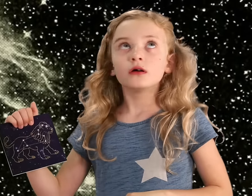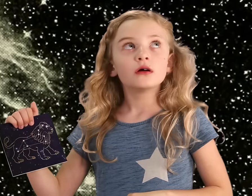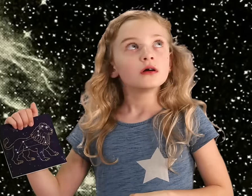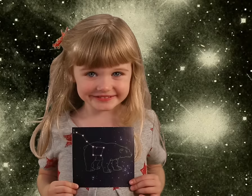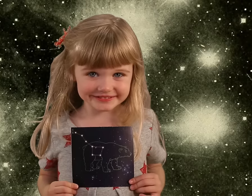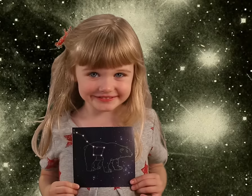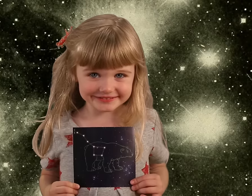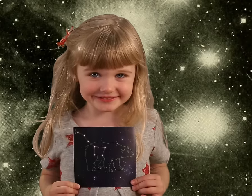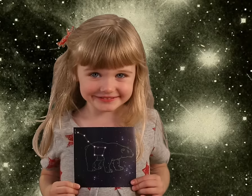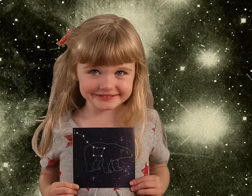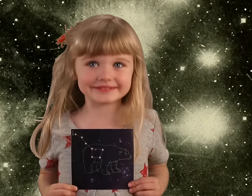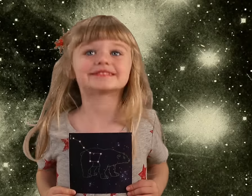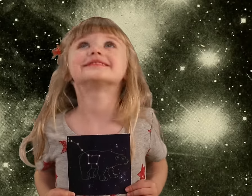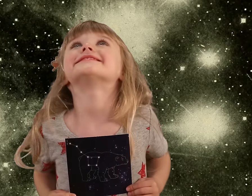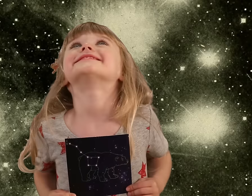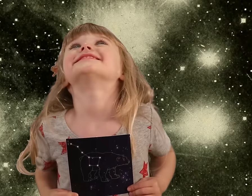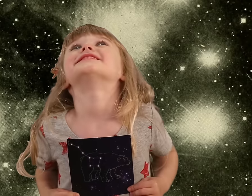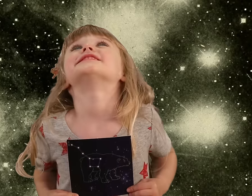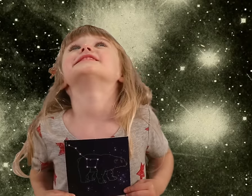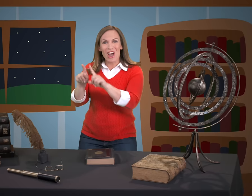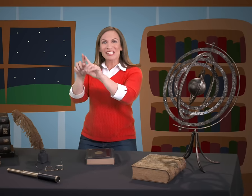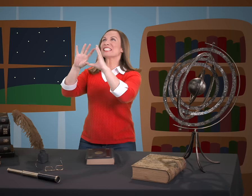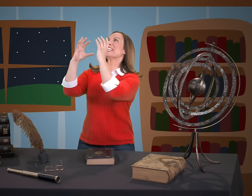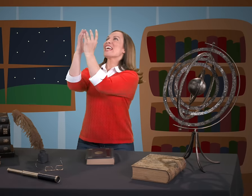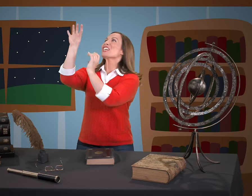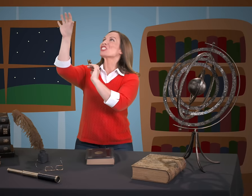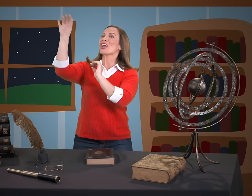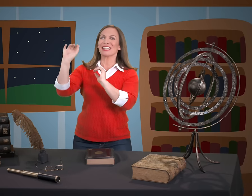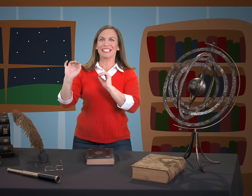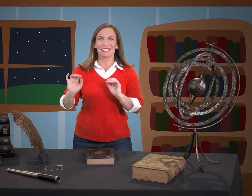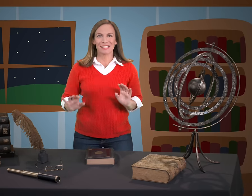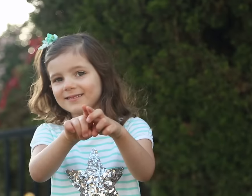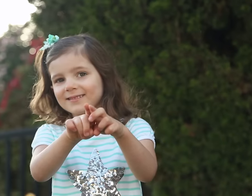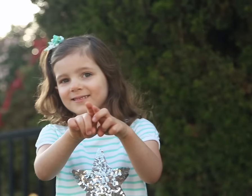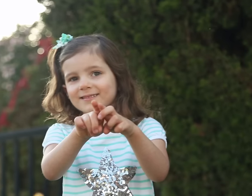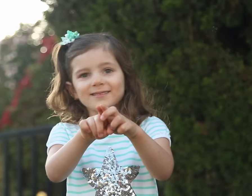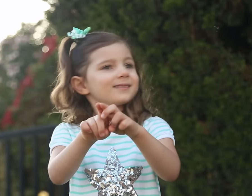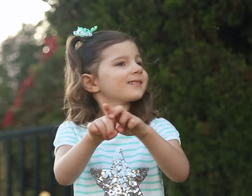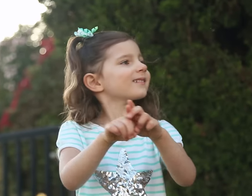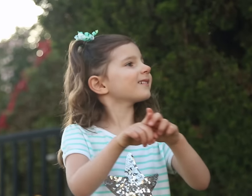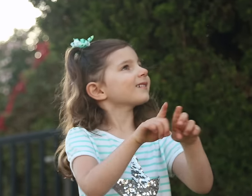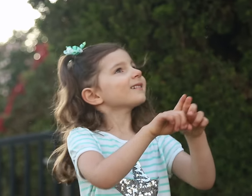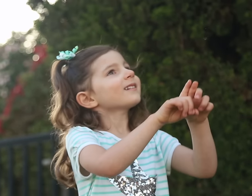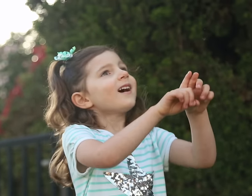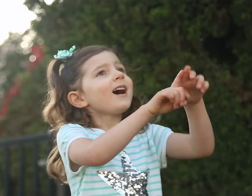them names. They called them constellations. They helped them know the time